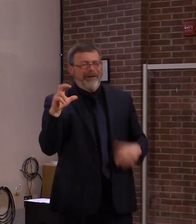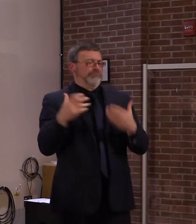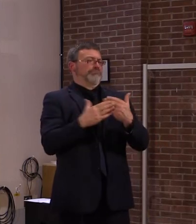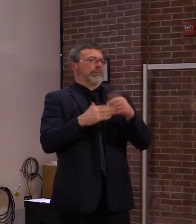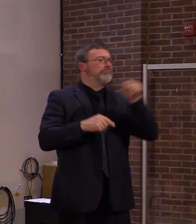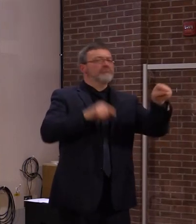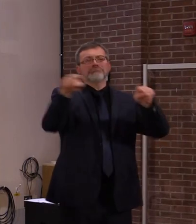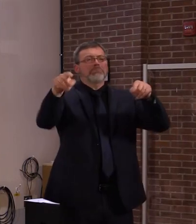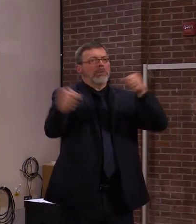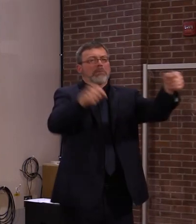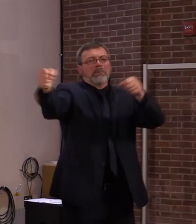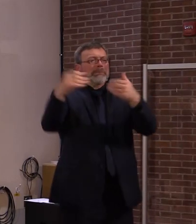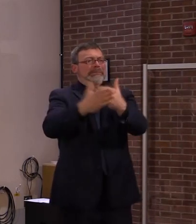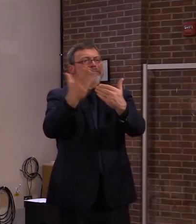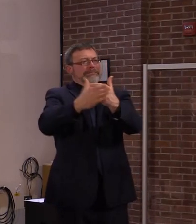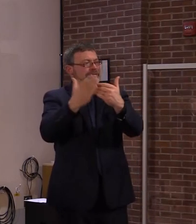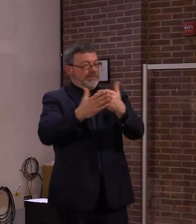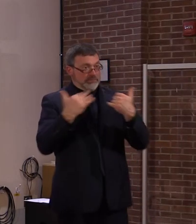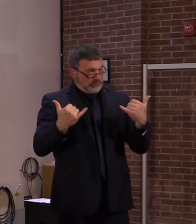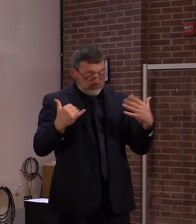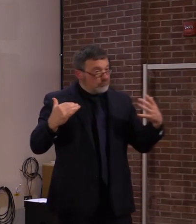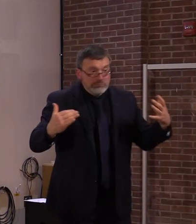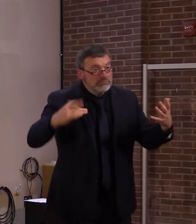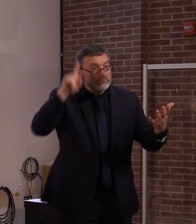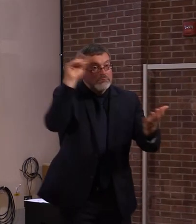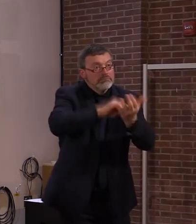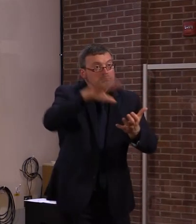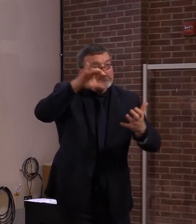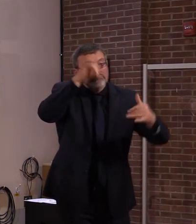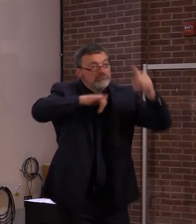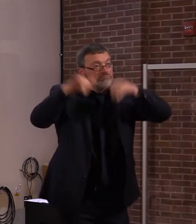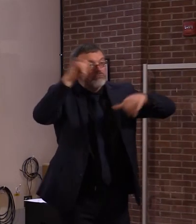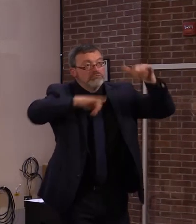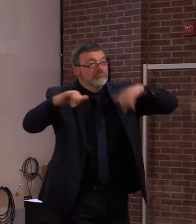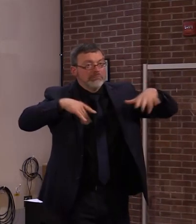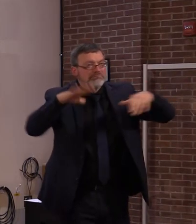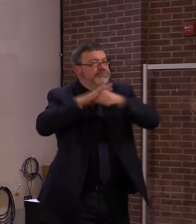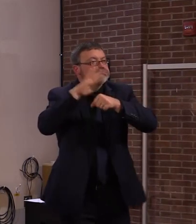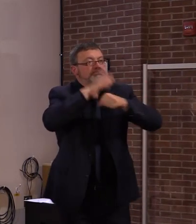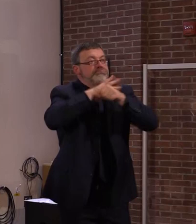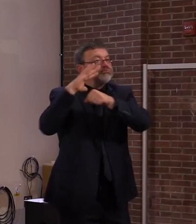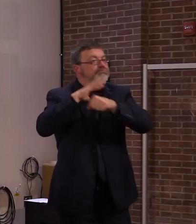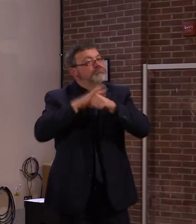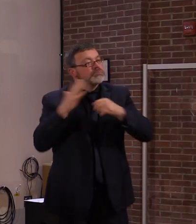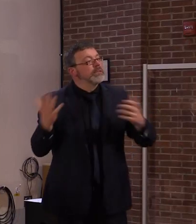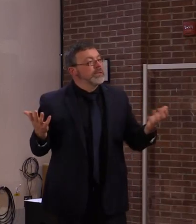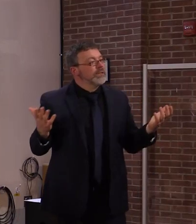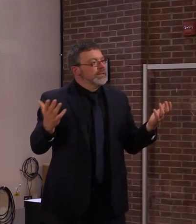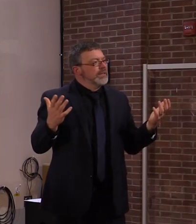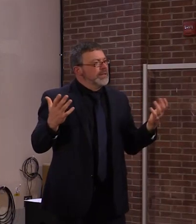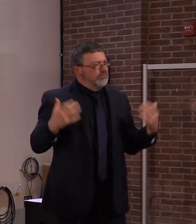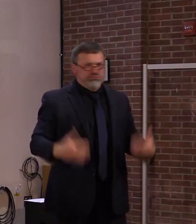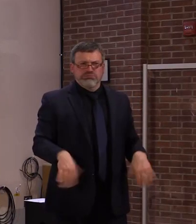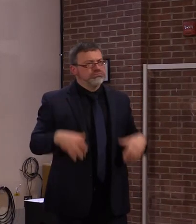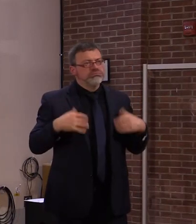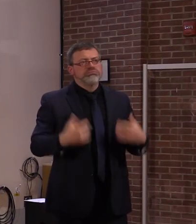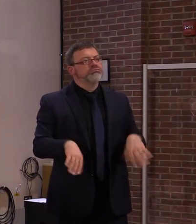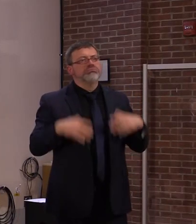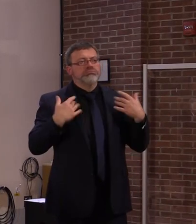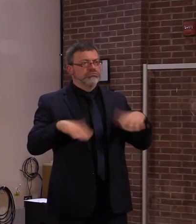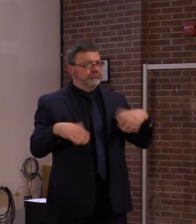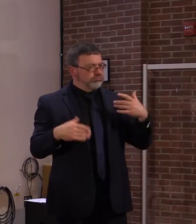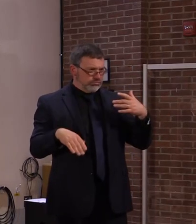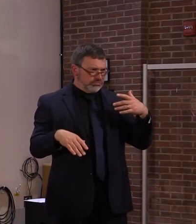days of the year, but you know, we are at 1500 now, and that's going to